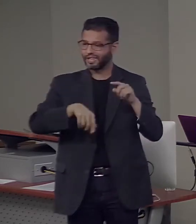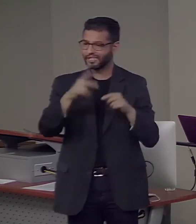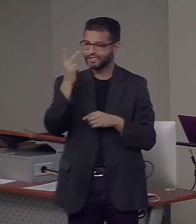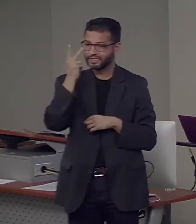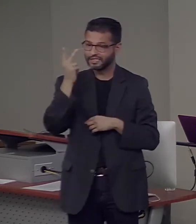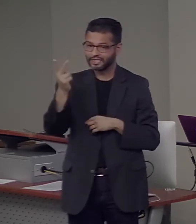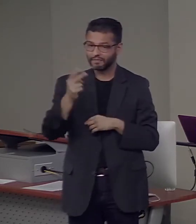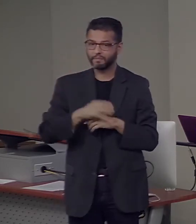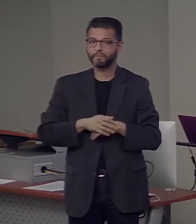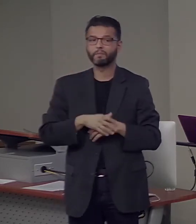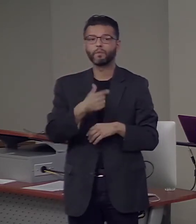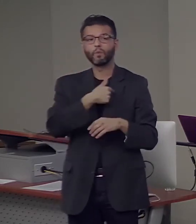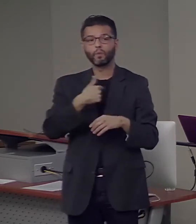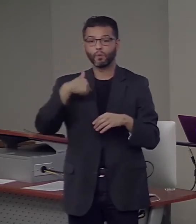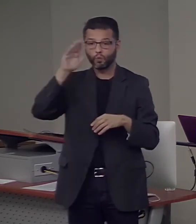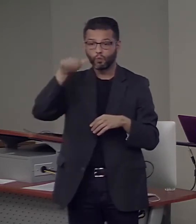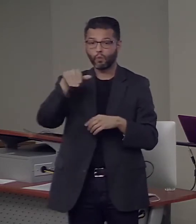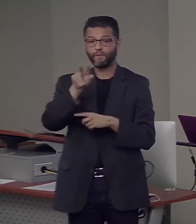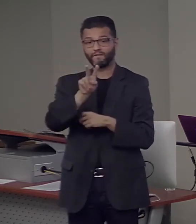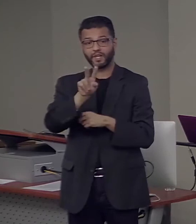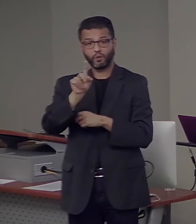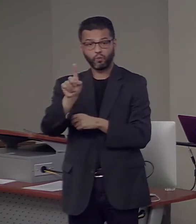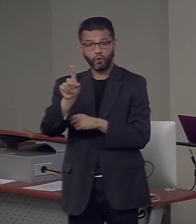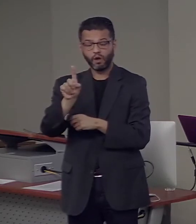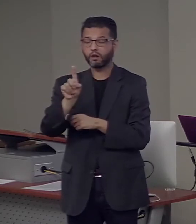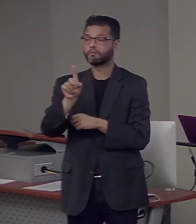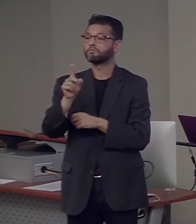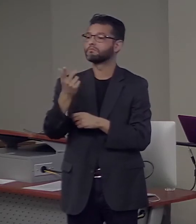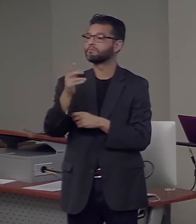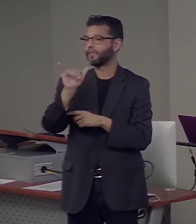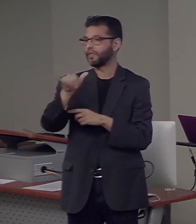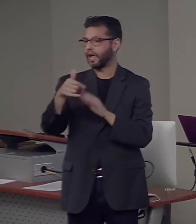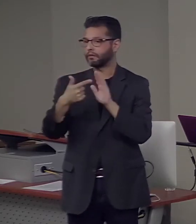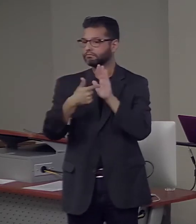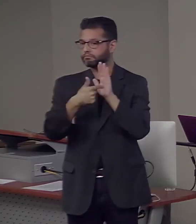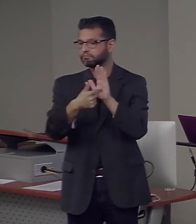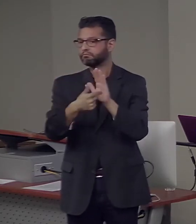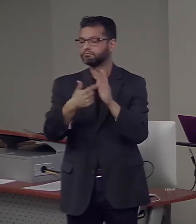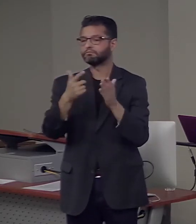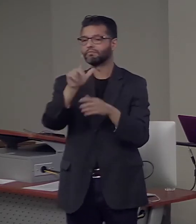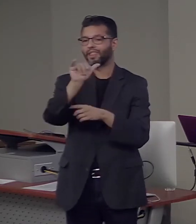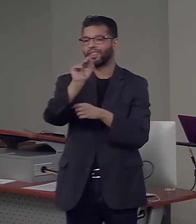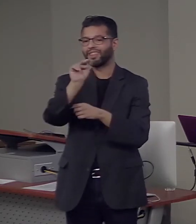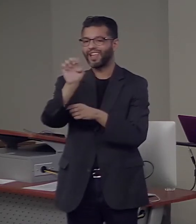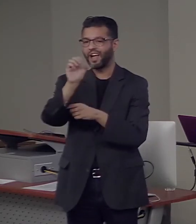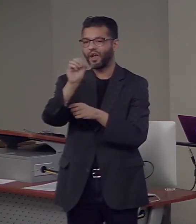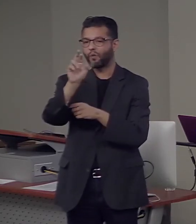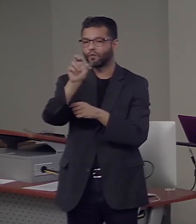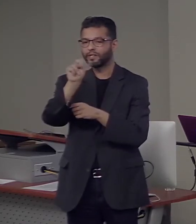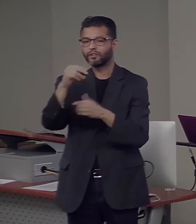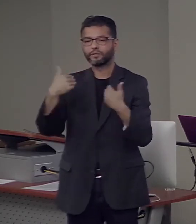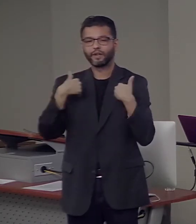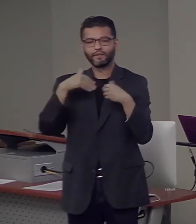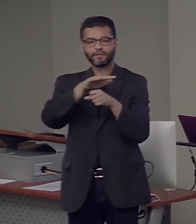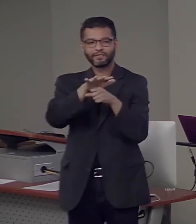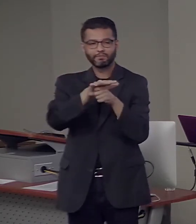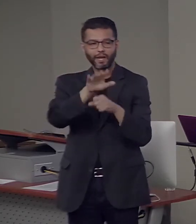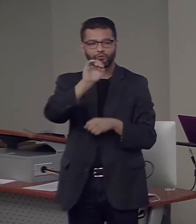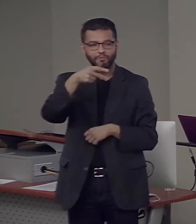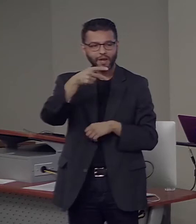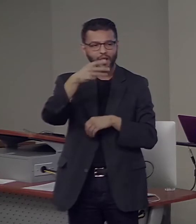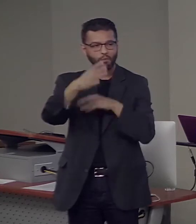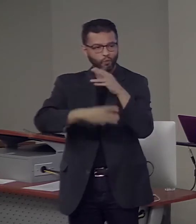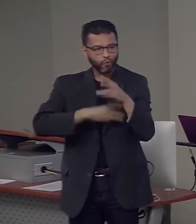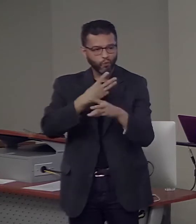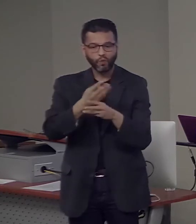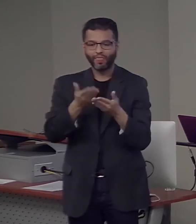know that V1, for example, possesses representations of line orientation. There's a spatial map of the world where things